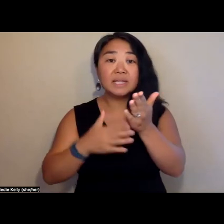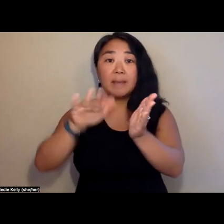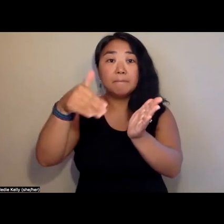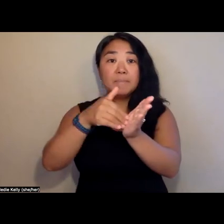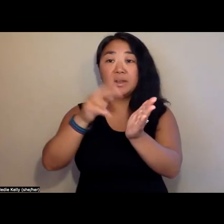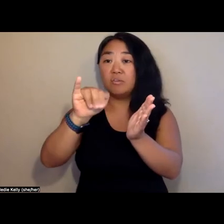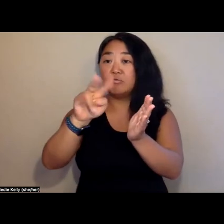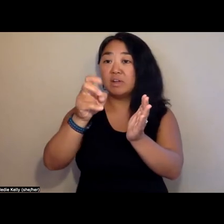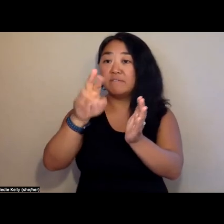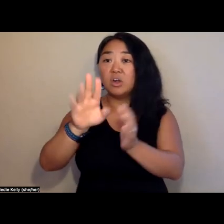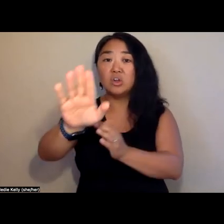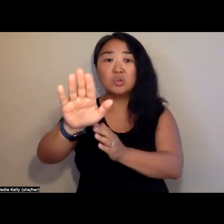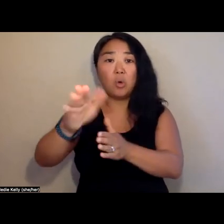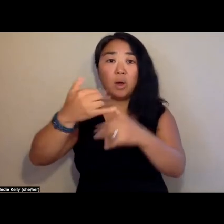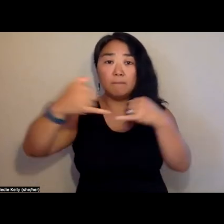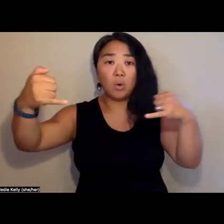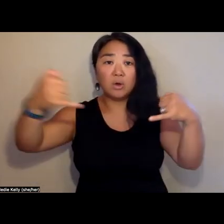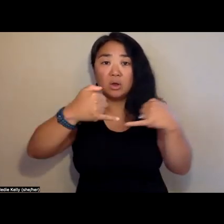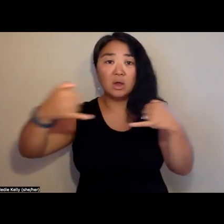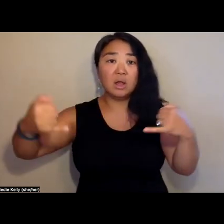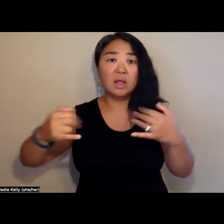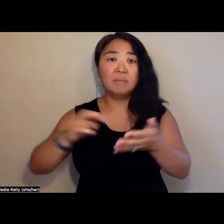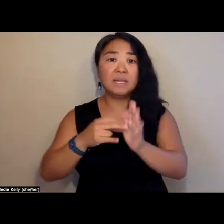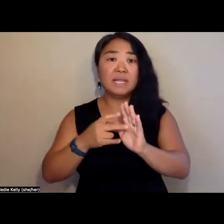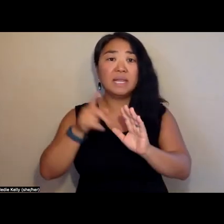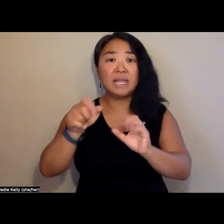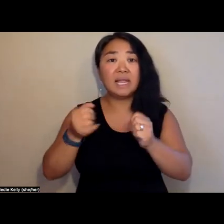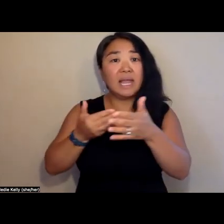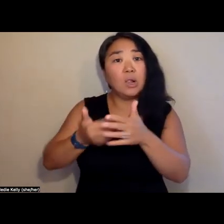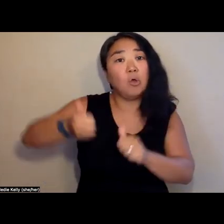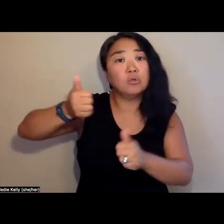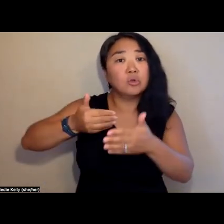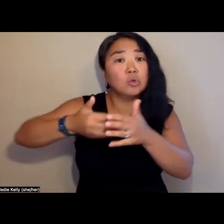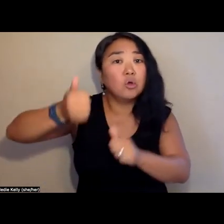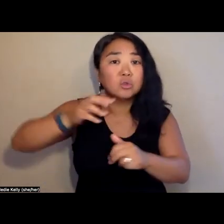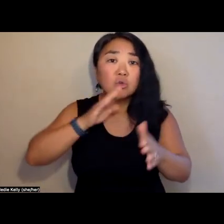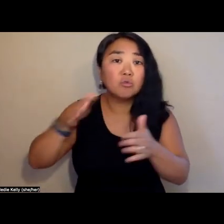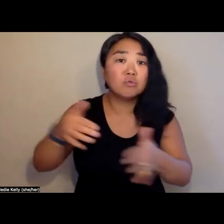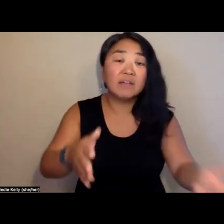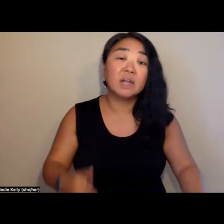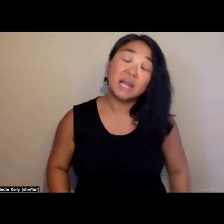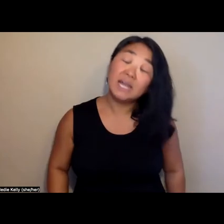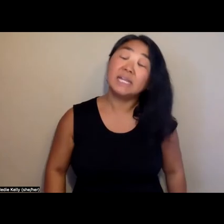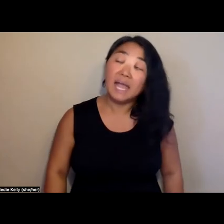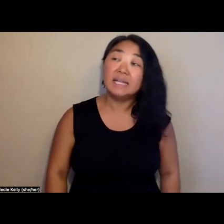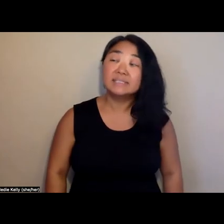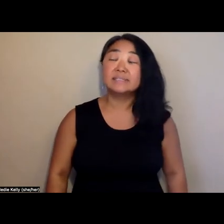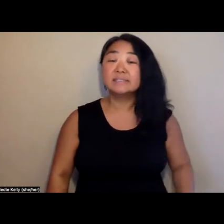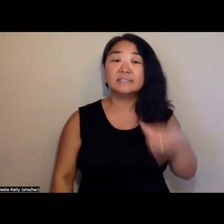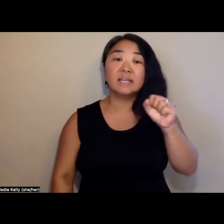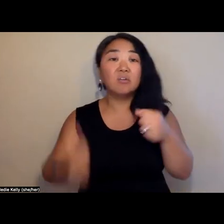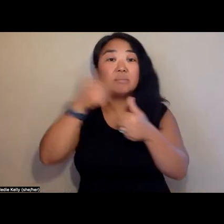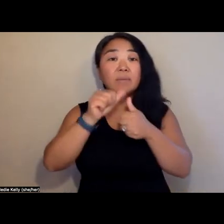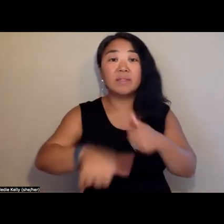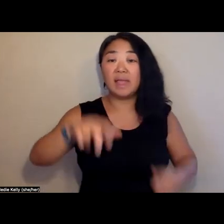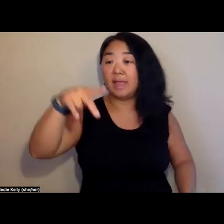border. And so the whole time you're just like, can we get closer to the river there? And what we do, again, the paths we take